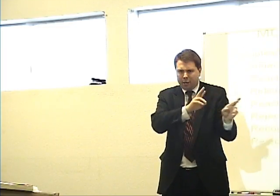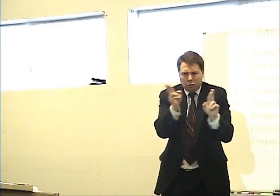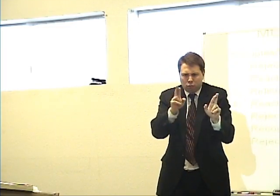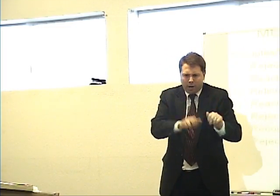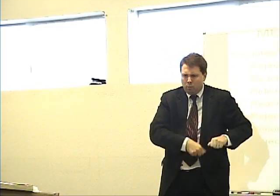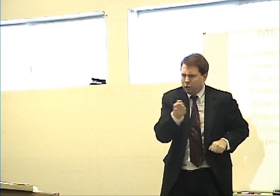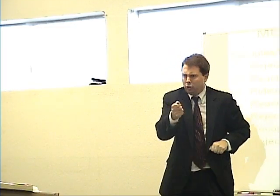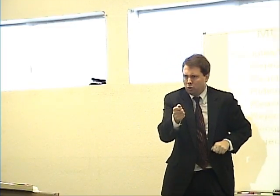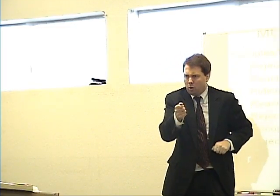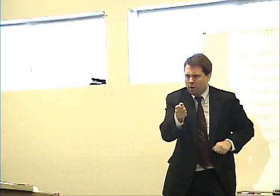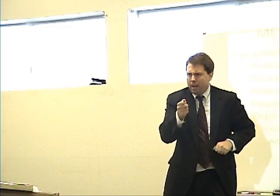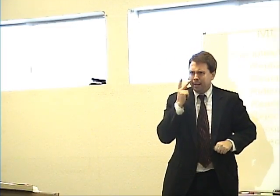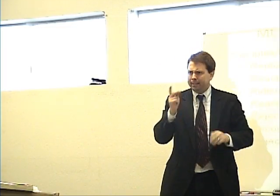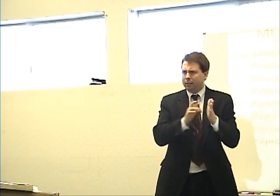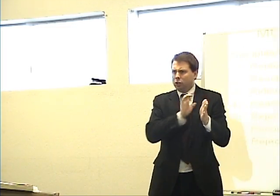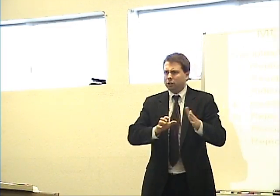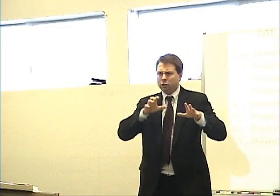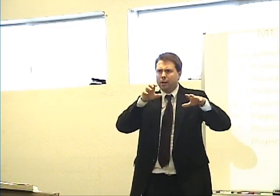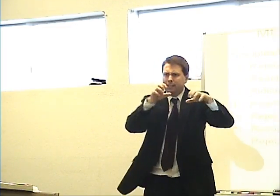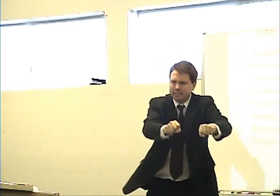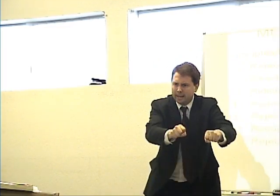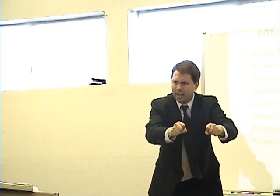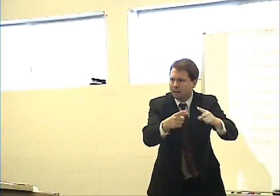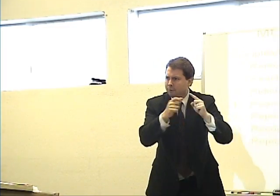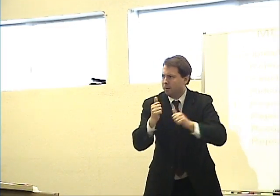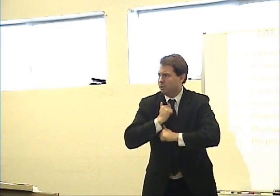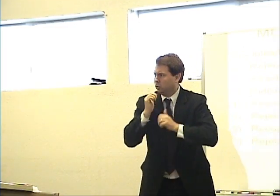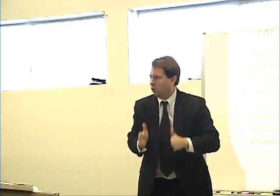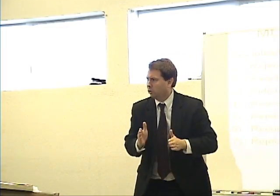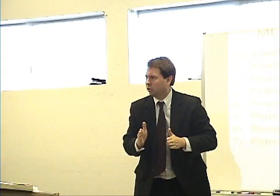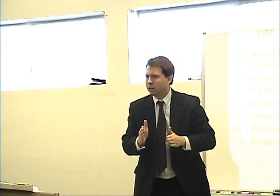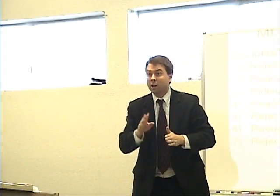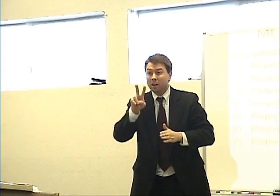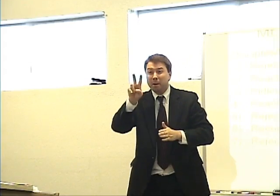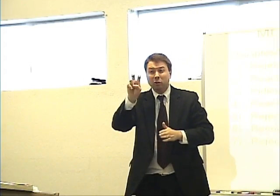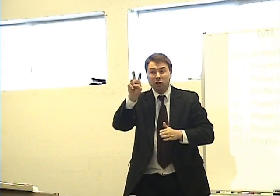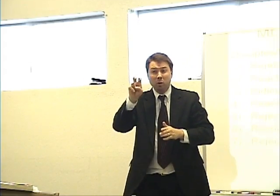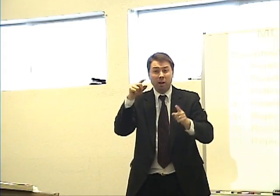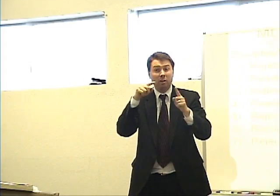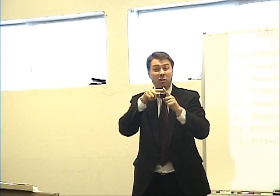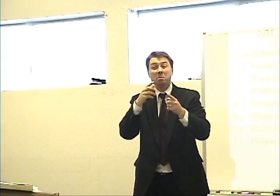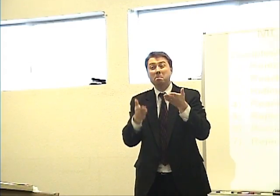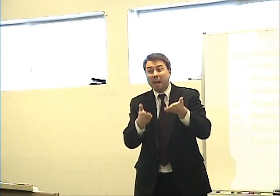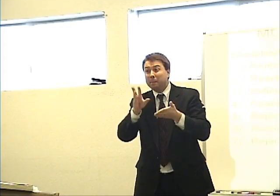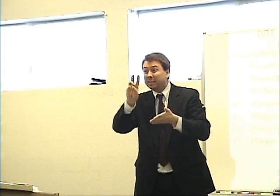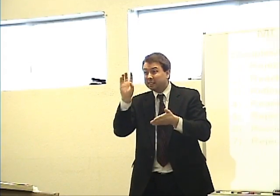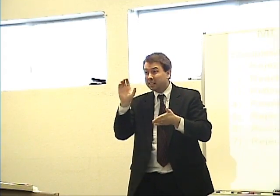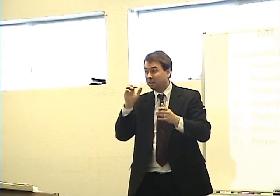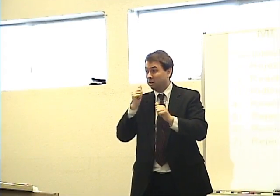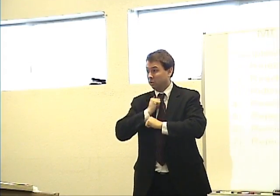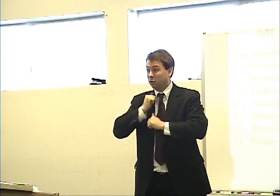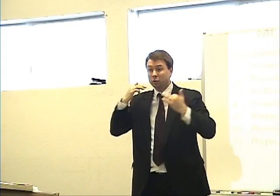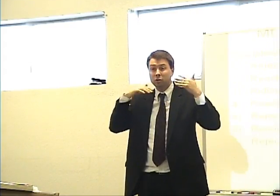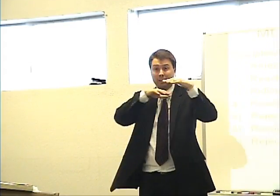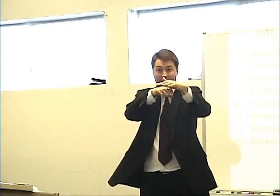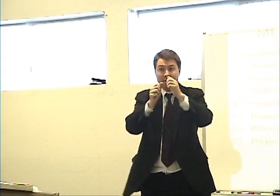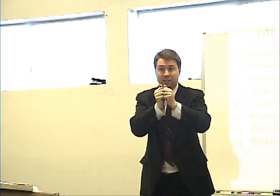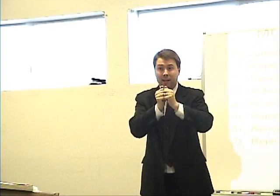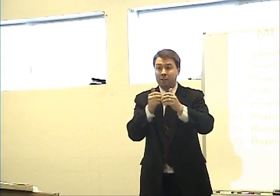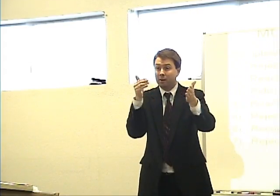he's ready with the sword. He sees Jesus Christ is taken from the soldiers. About 200 to maybe 600 soldiers gathered together